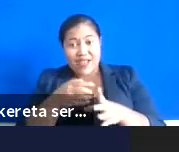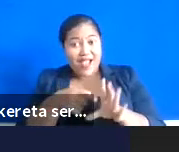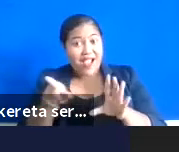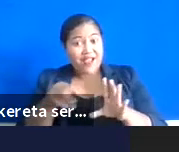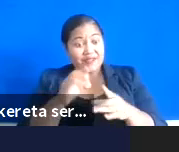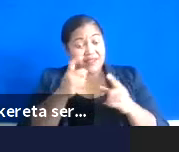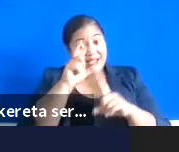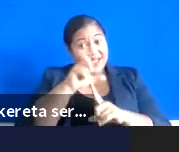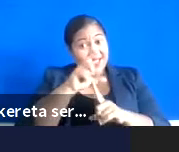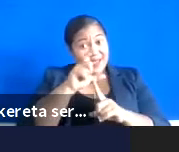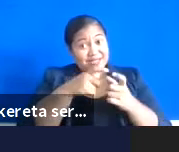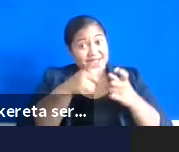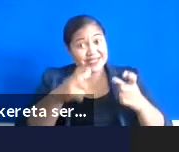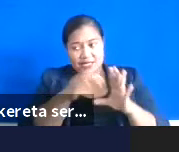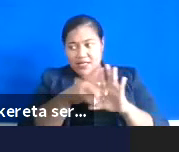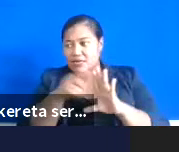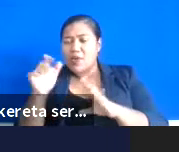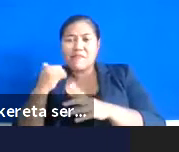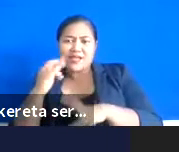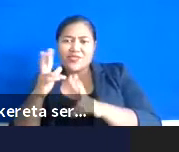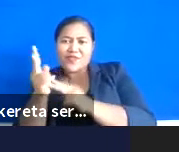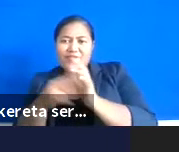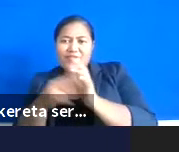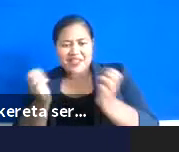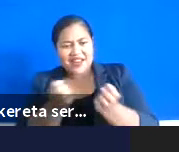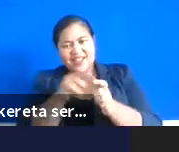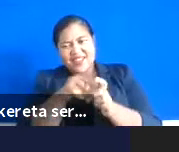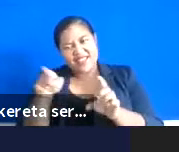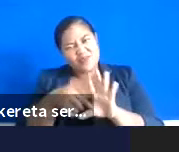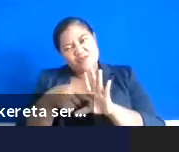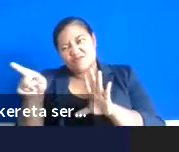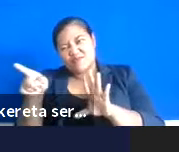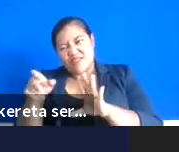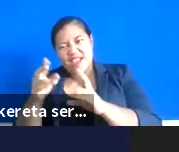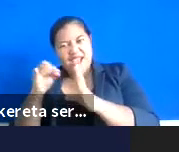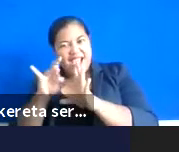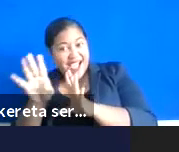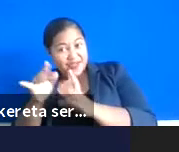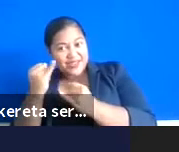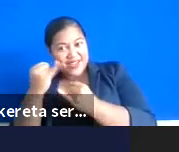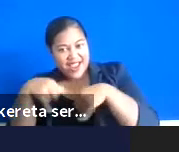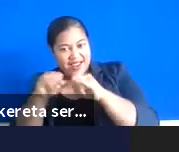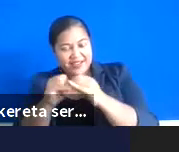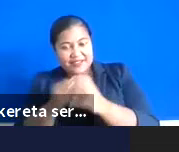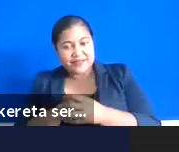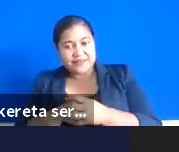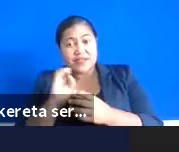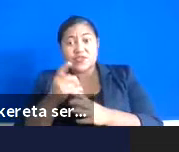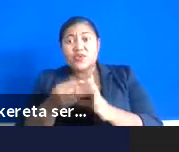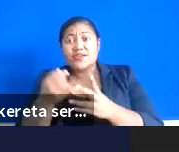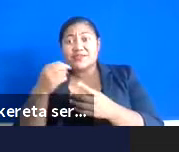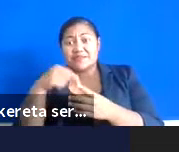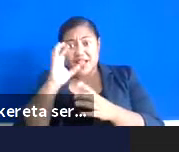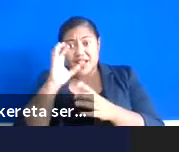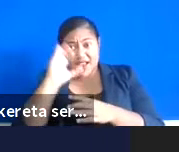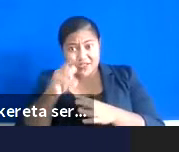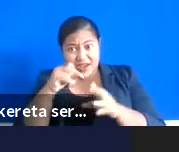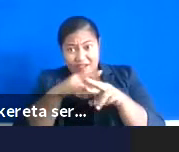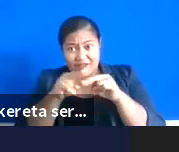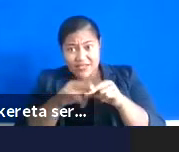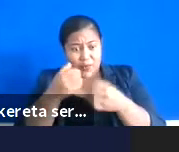their home villages or they encouraged them to move to outer islands um additionally in countries like fiji when people lost employment